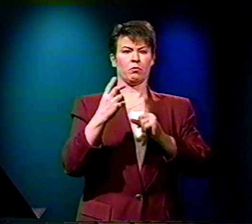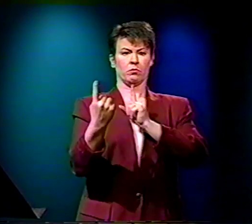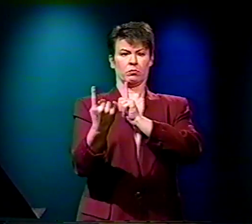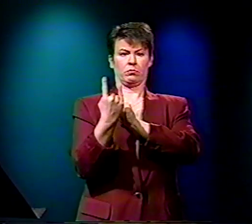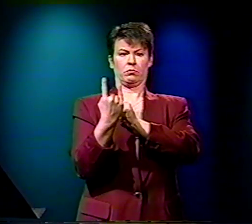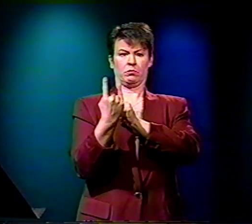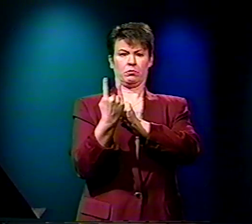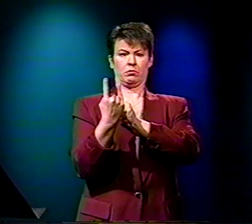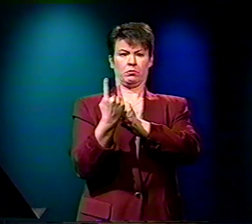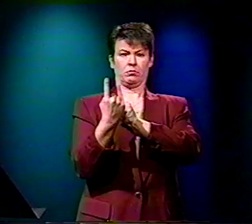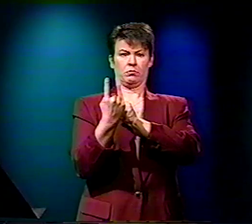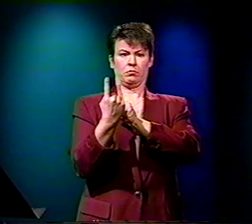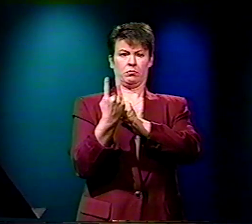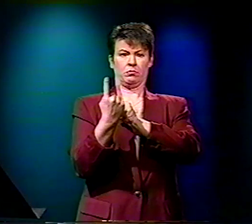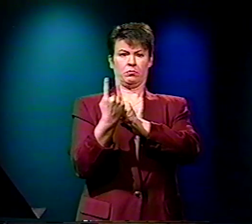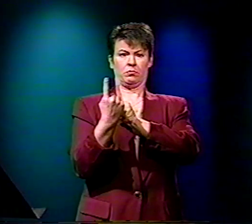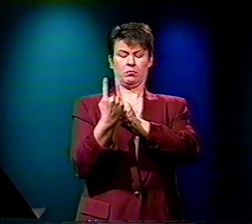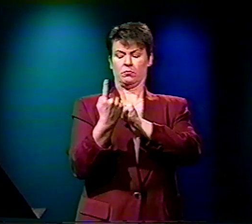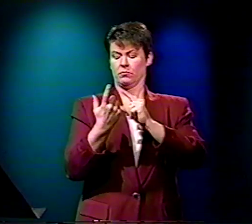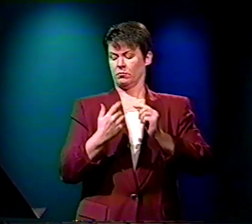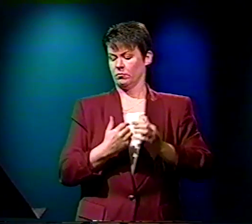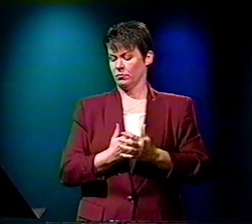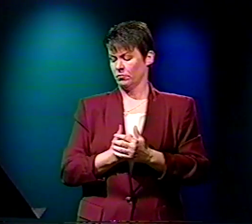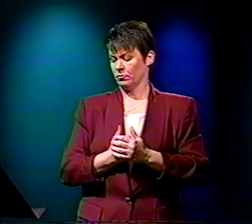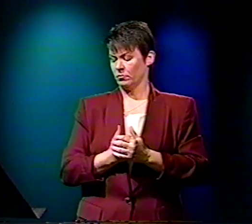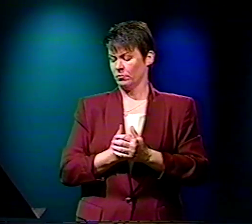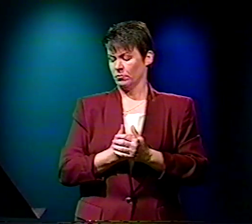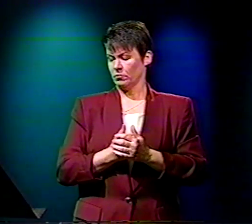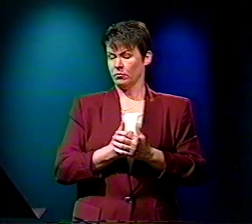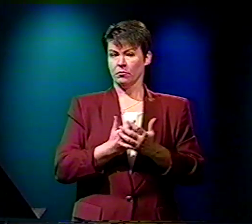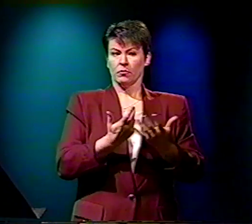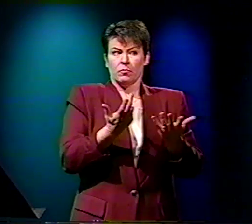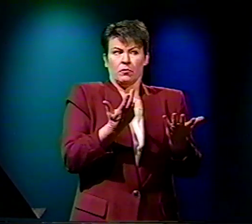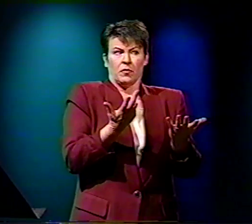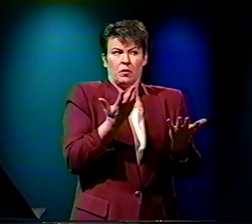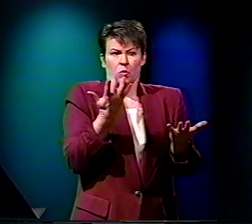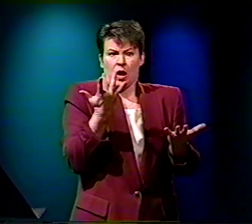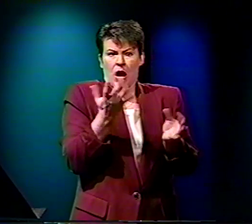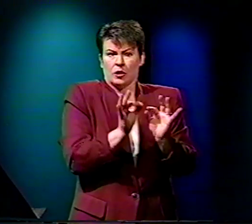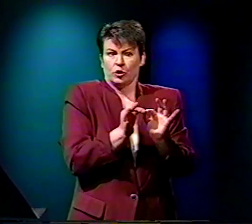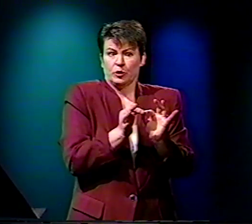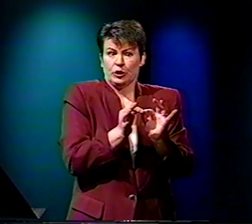Maybe it's a situation within a large audience versus a situation where it's one-on-one.